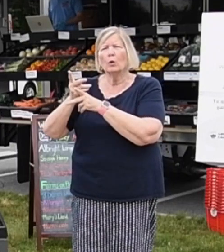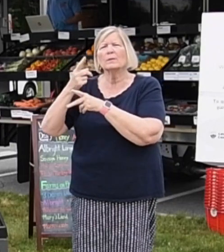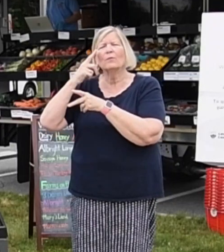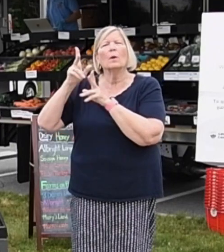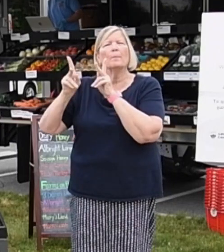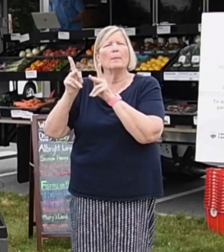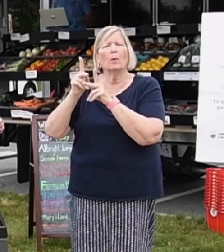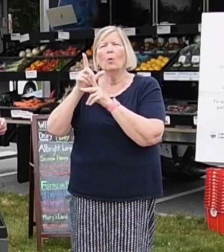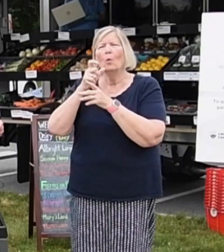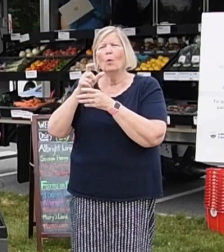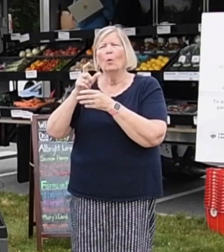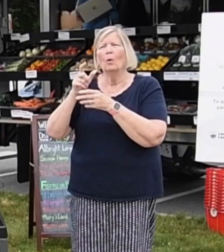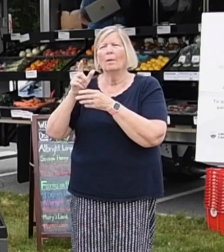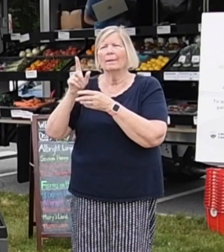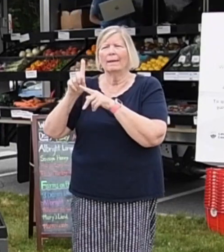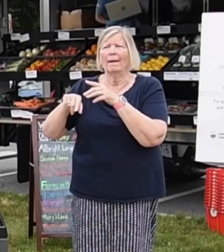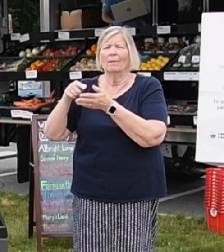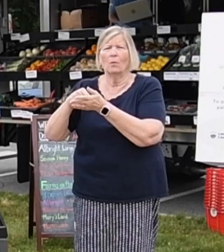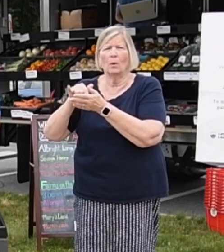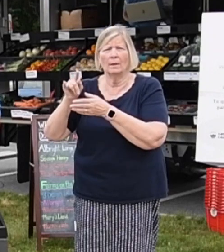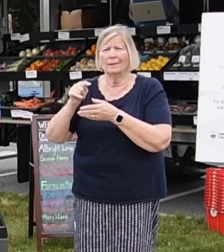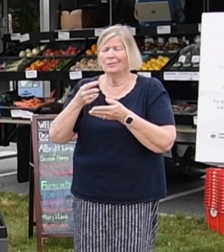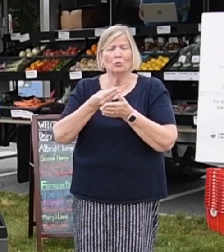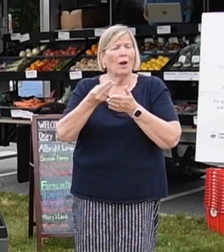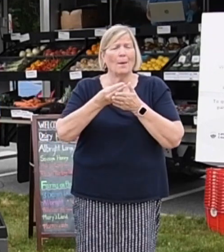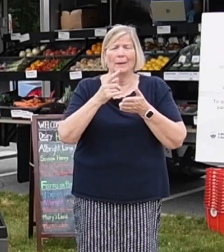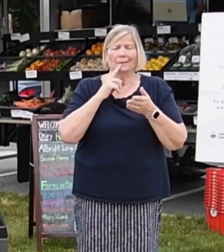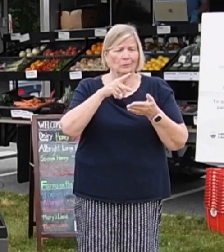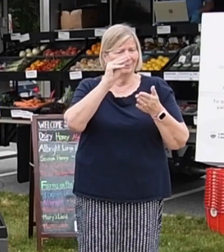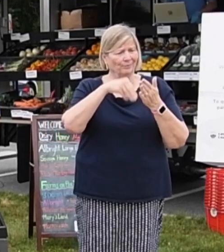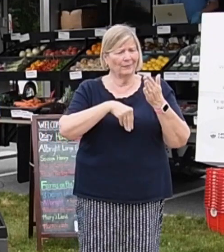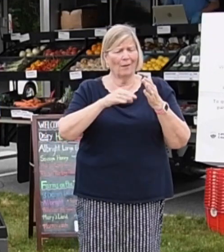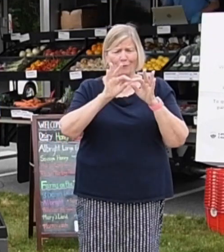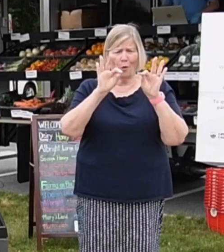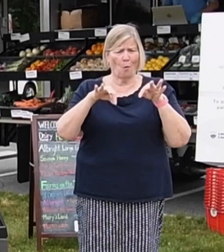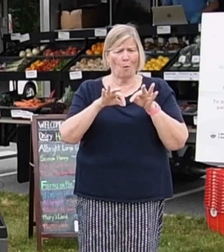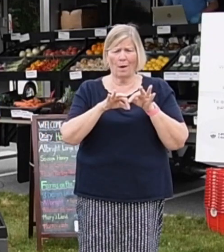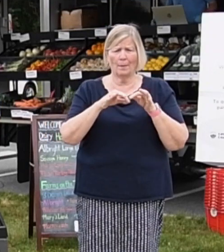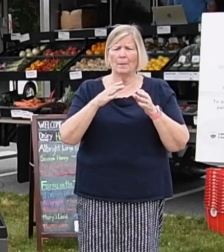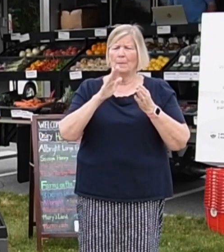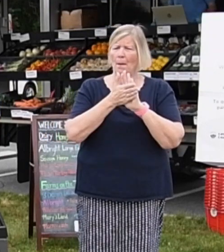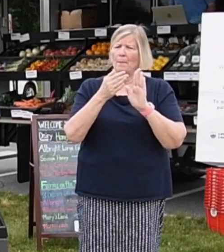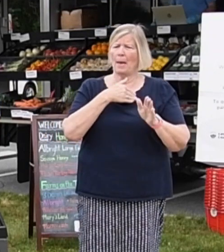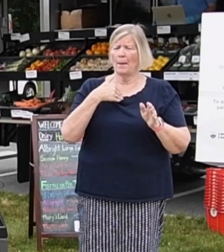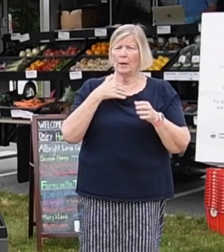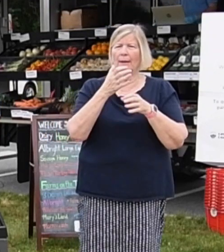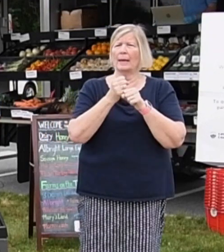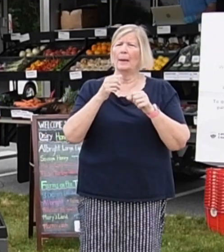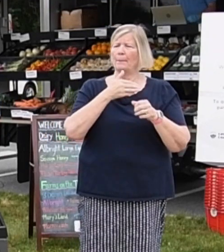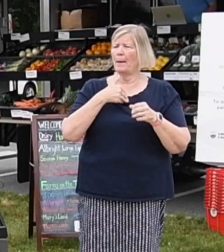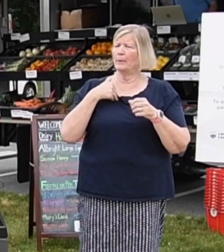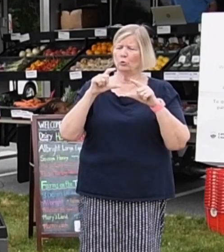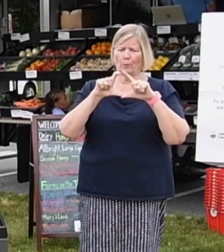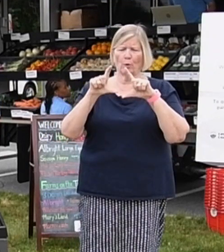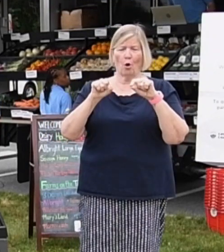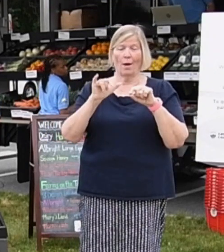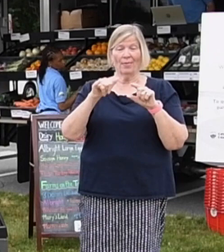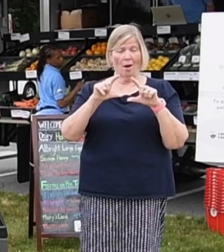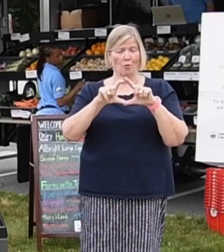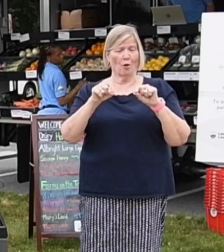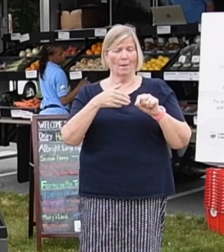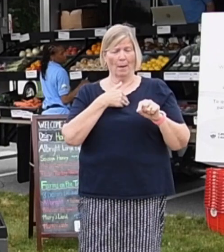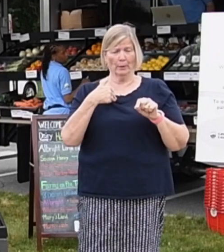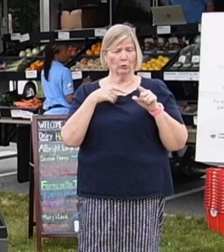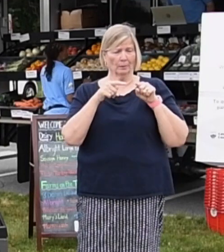Shopping at the mobile market is easy. Everyone fills out a quick form to become a member and then receives a membership card. This membership